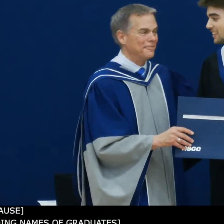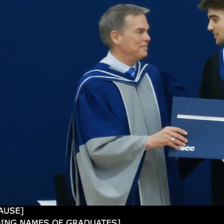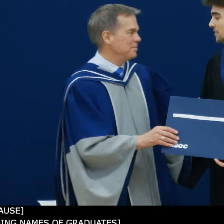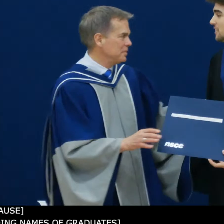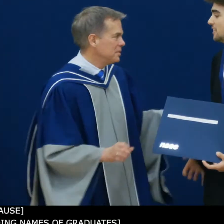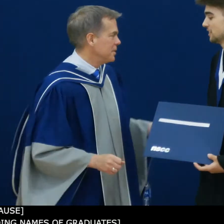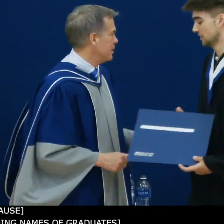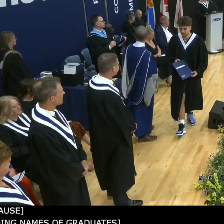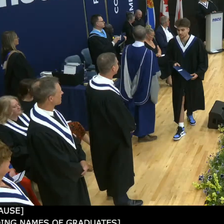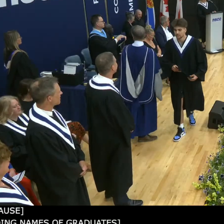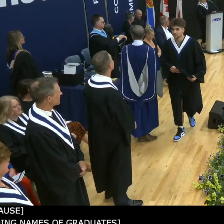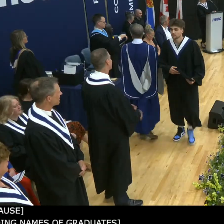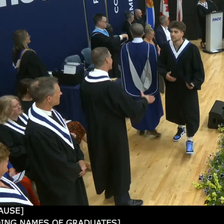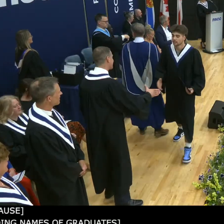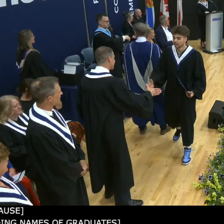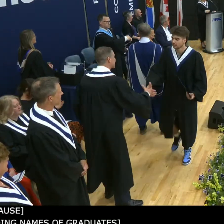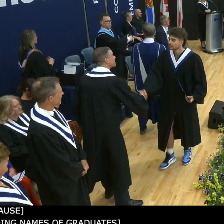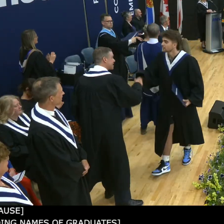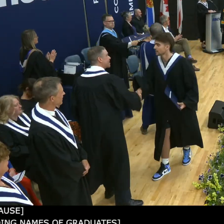Demaine Wright.